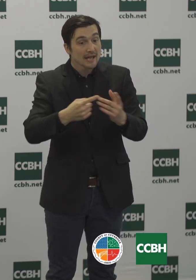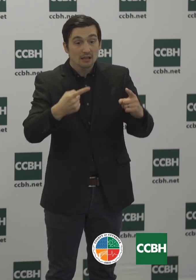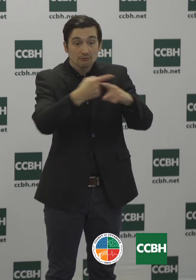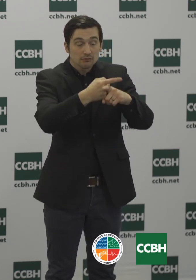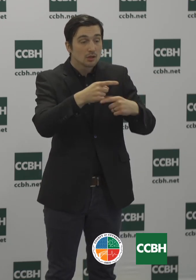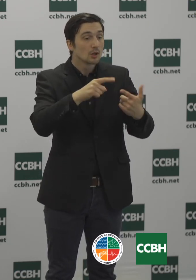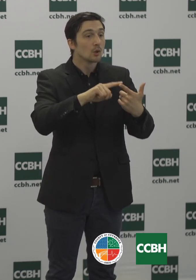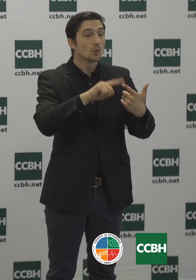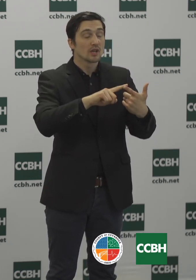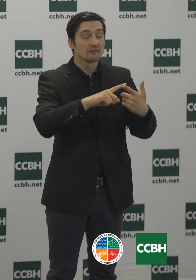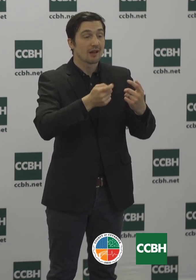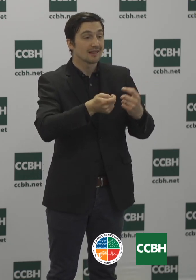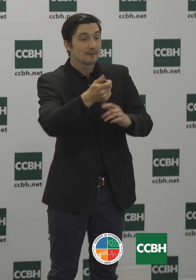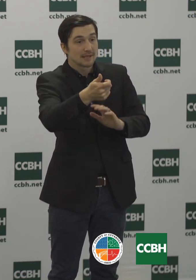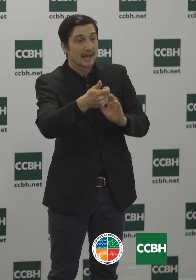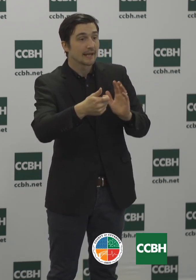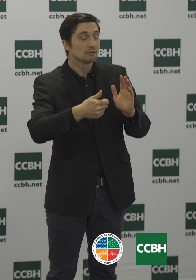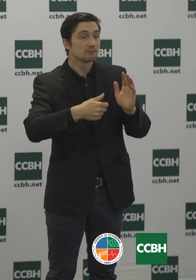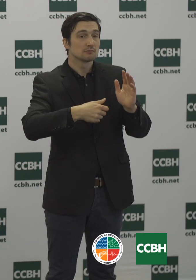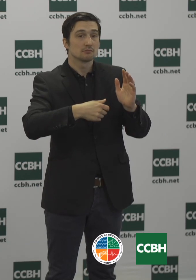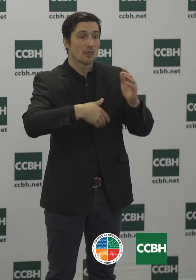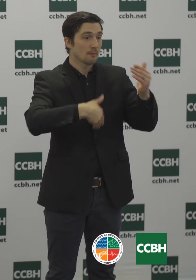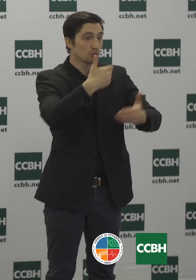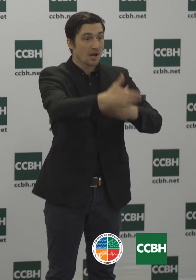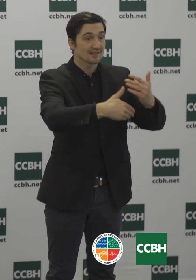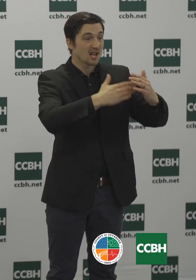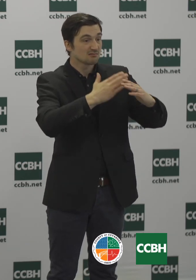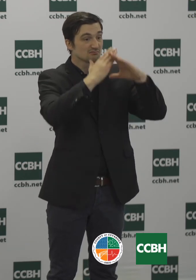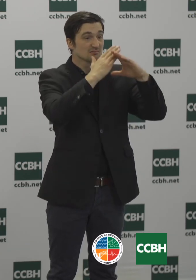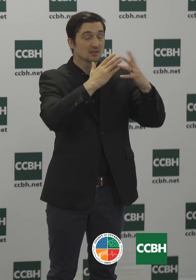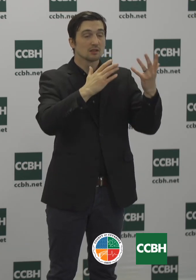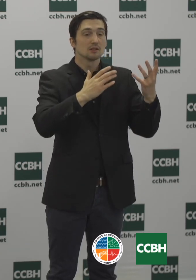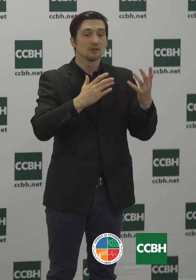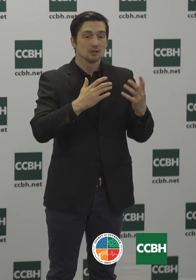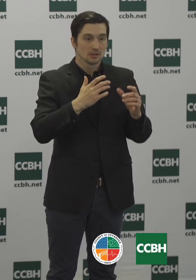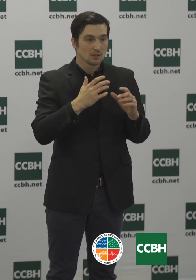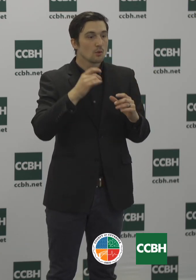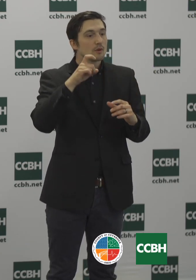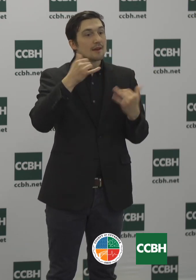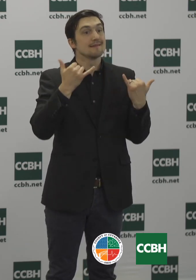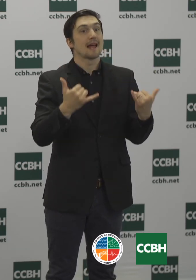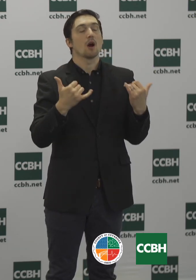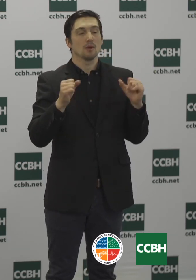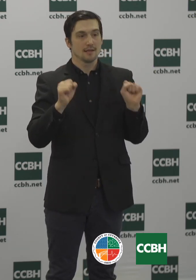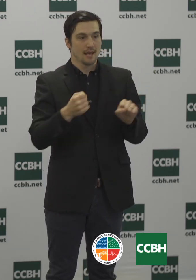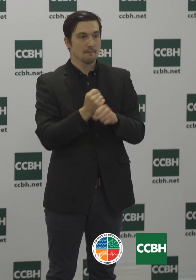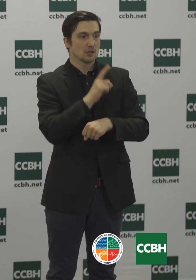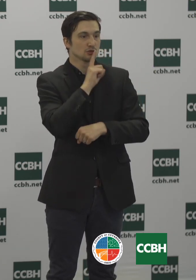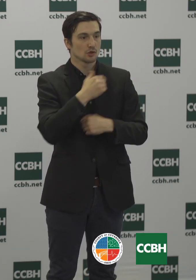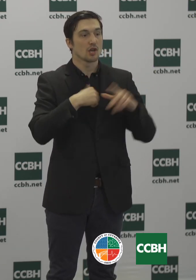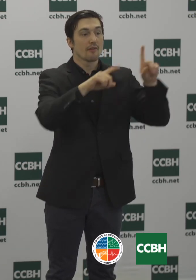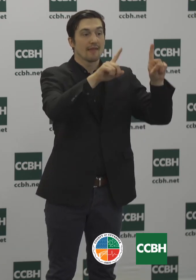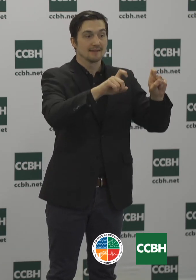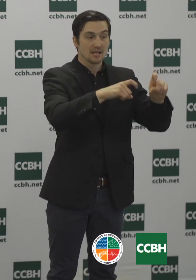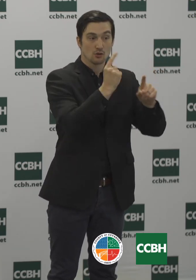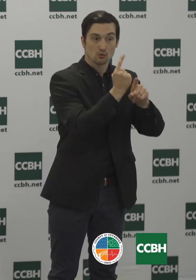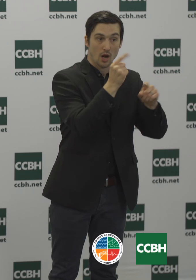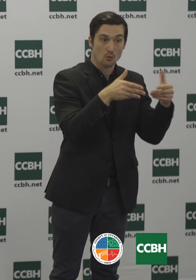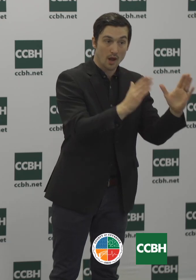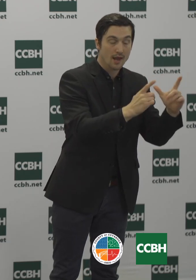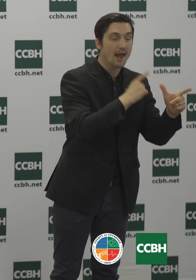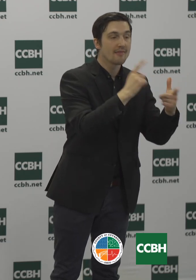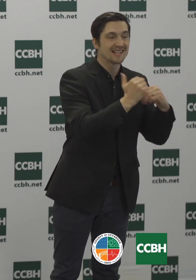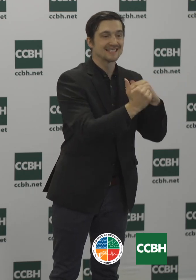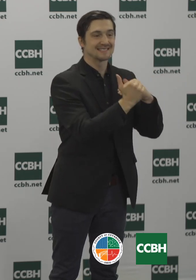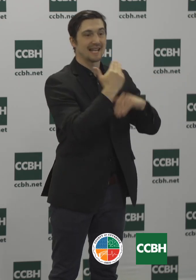the process around to make sure that the tests are done in an appropriate way and the results are provided to them.